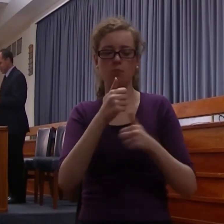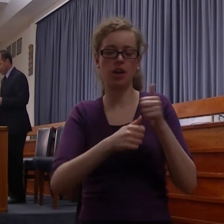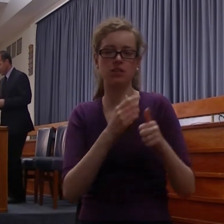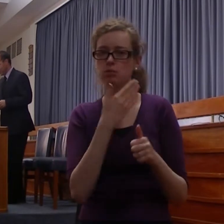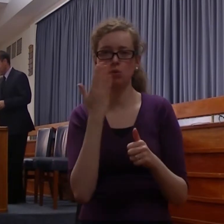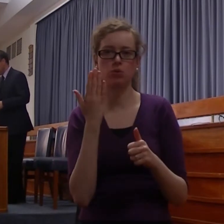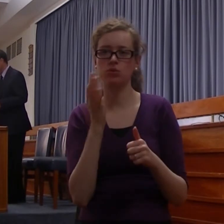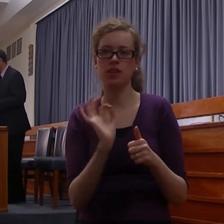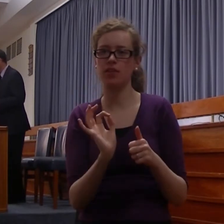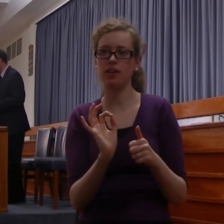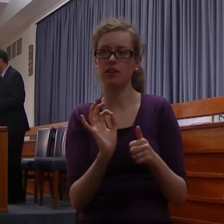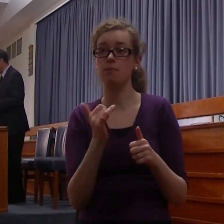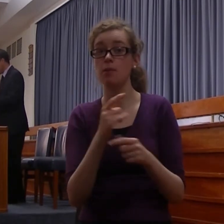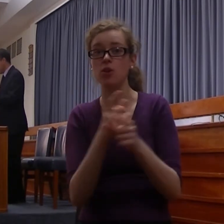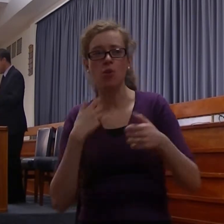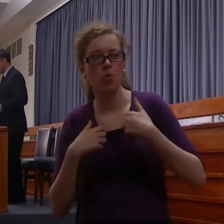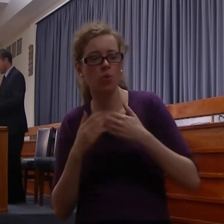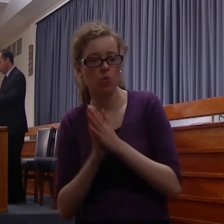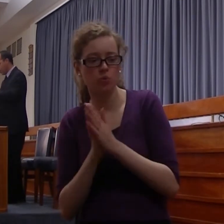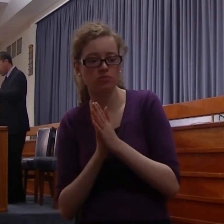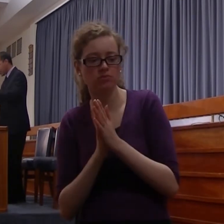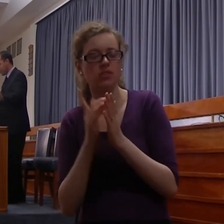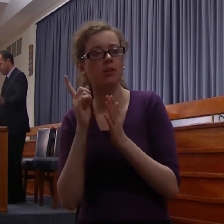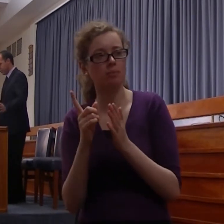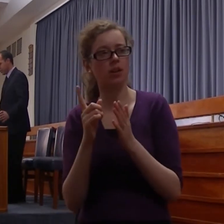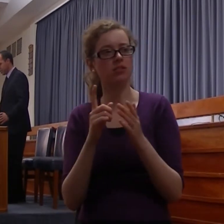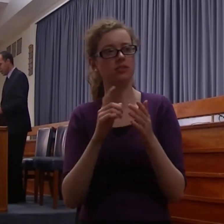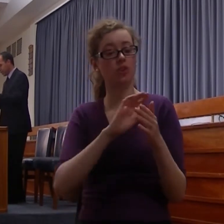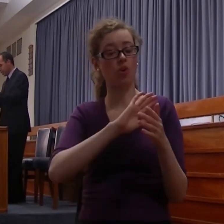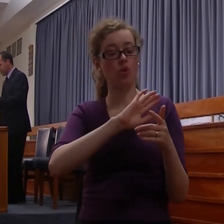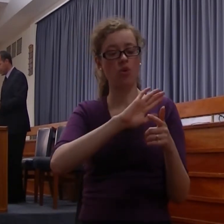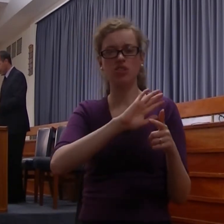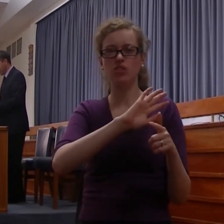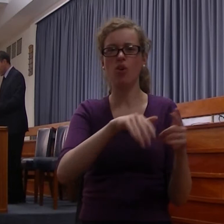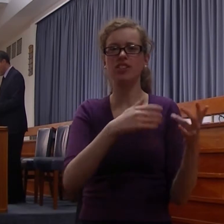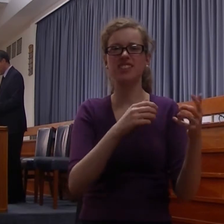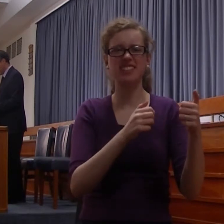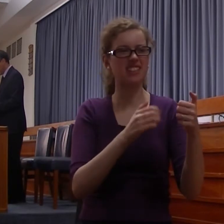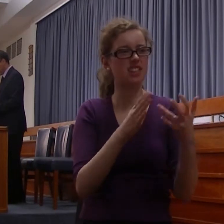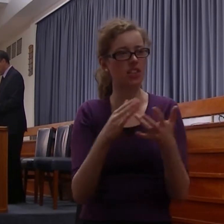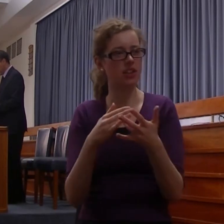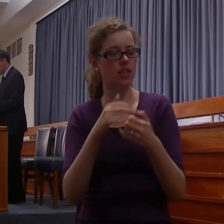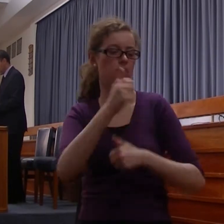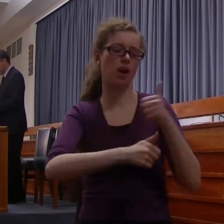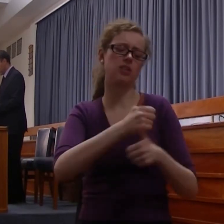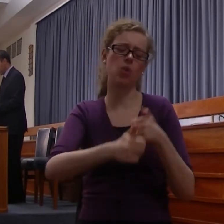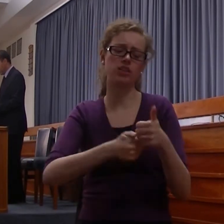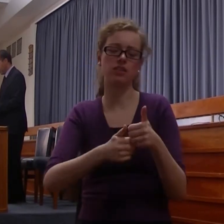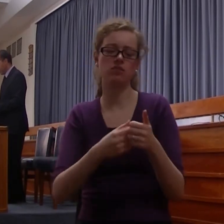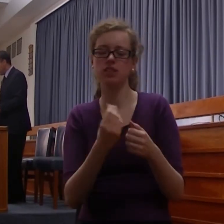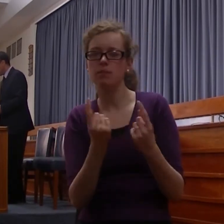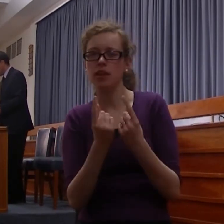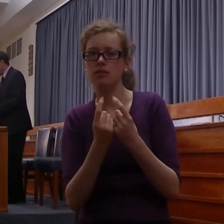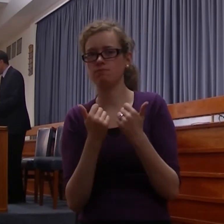Hopefully you are looking forward to hear why there is no such praise to the church of Laodicea. Except that